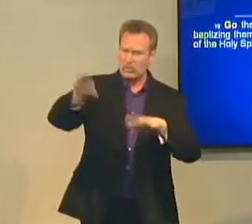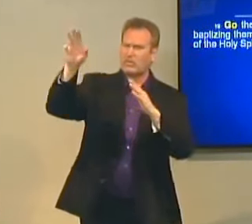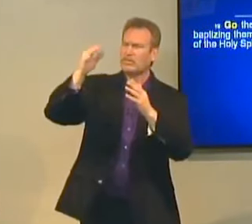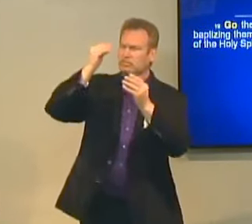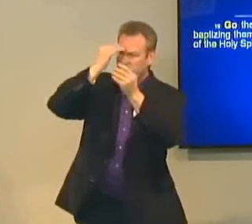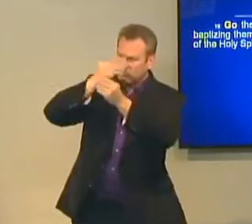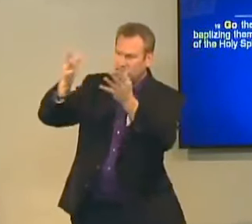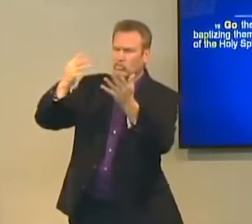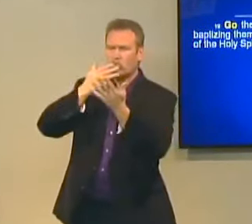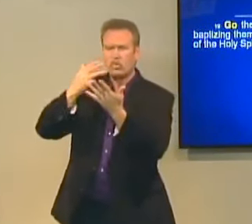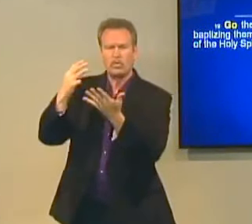go